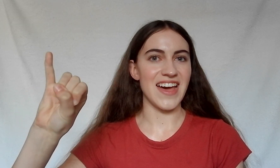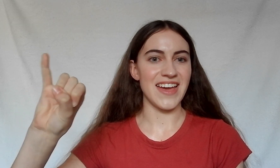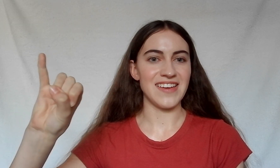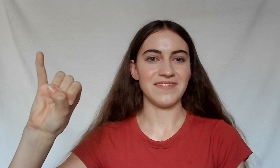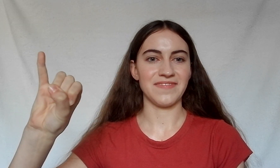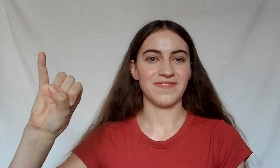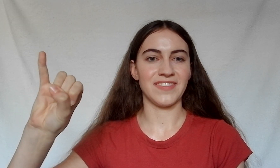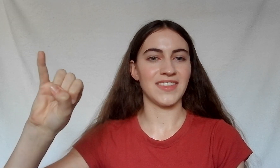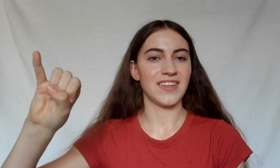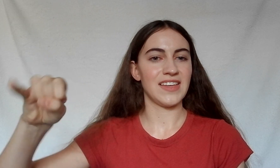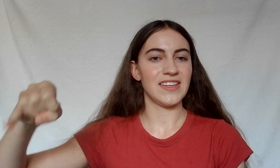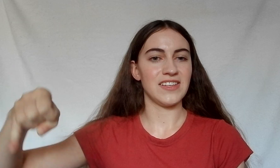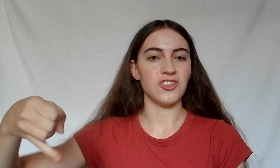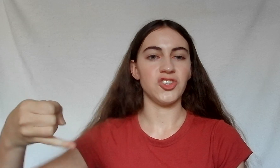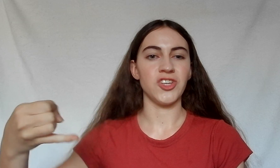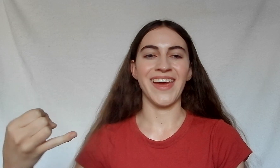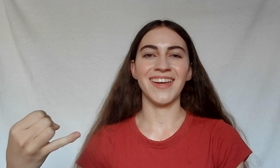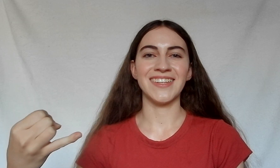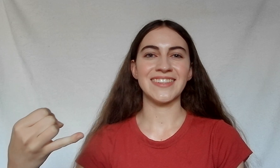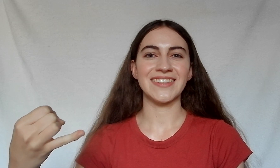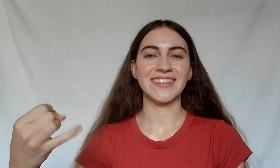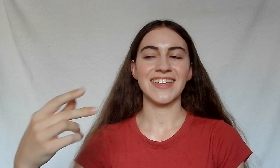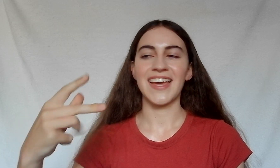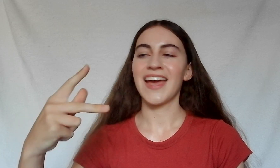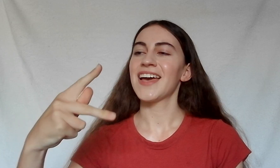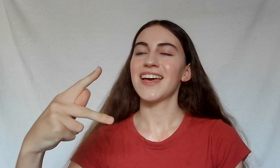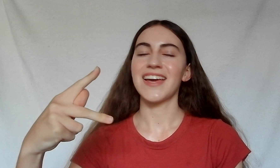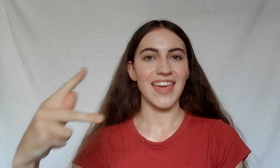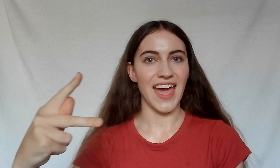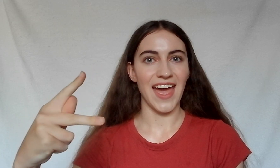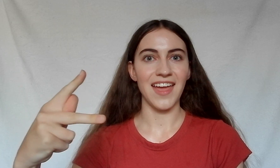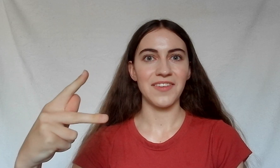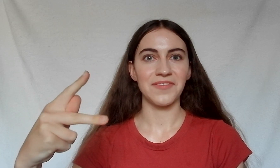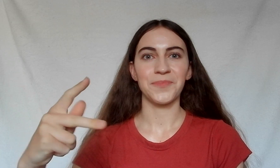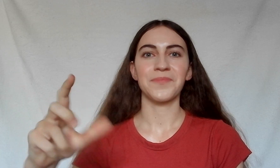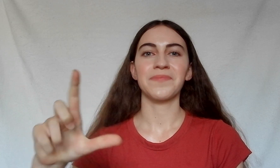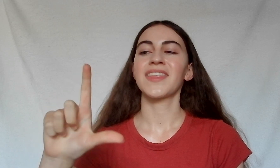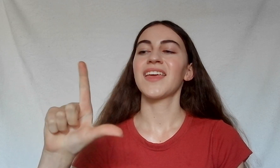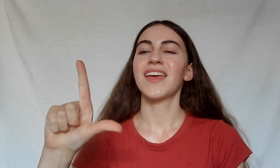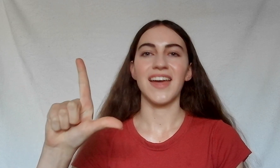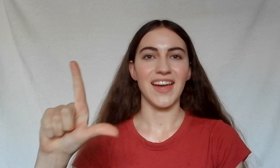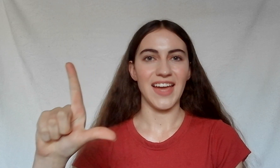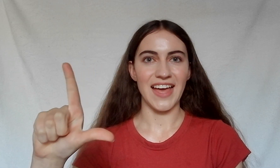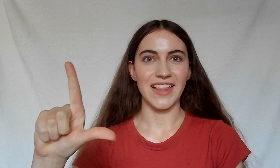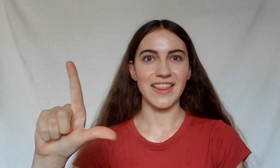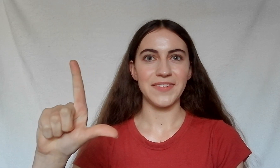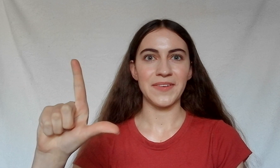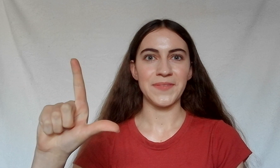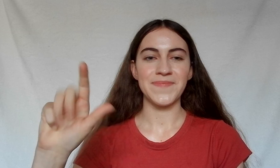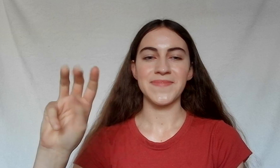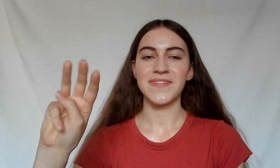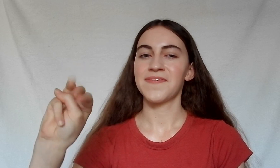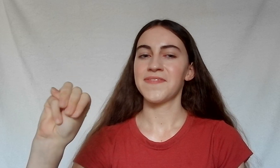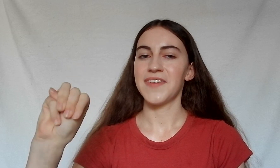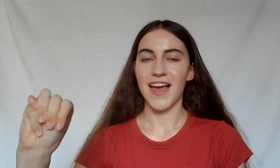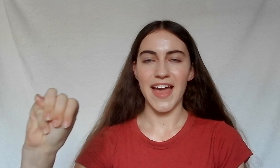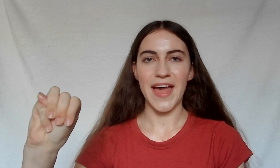I, J, K, L,